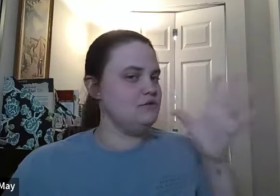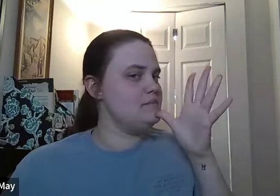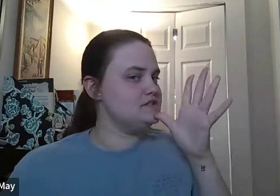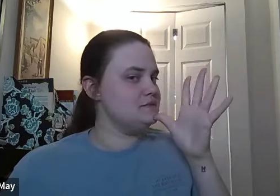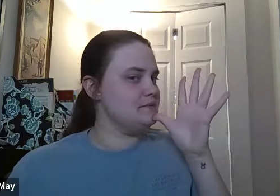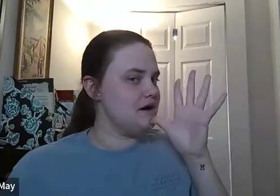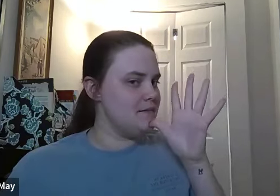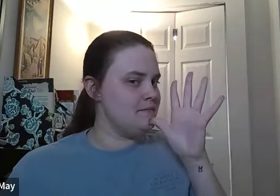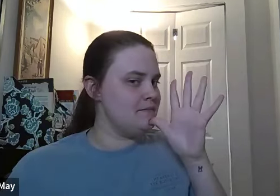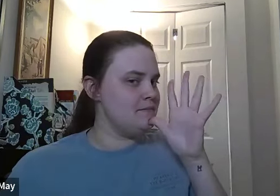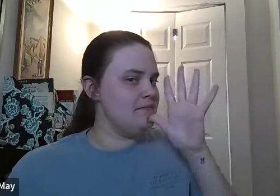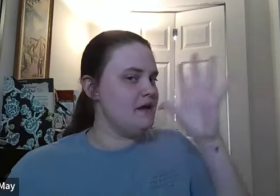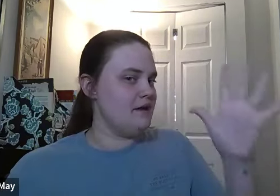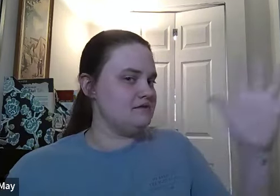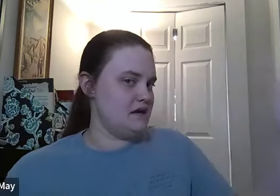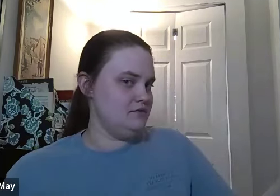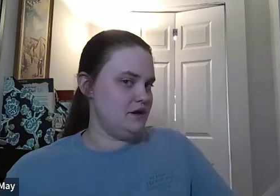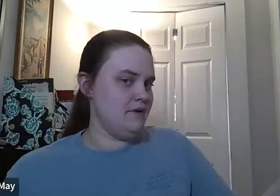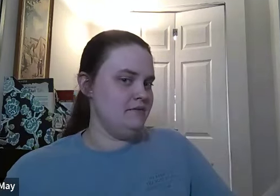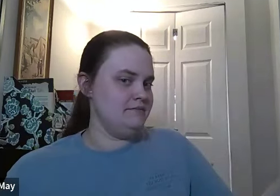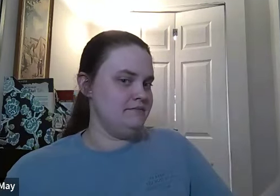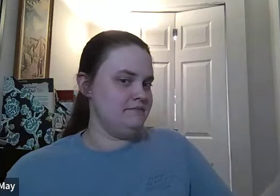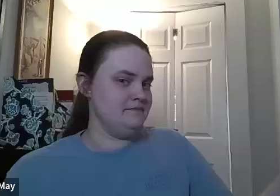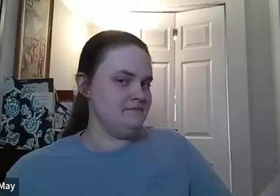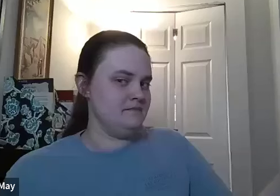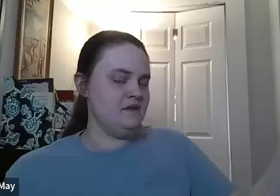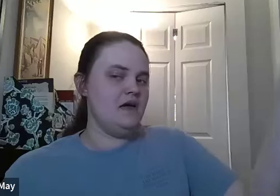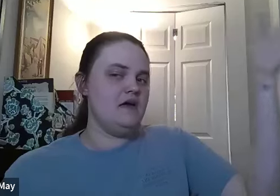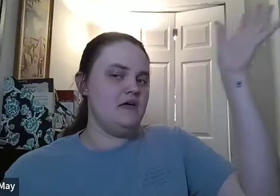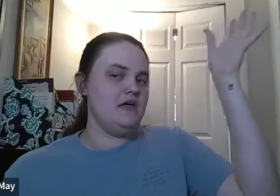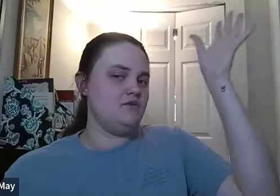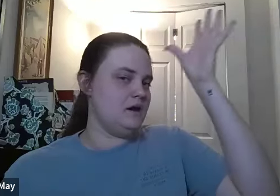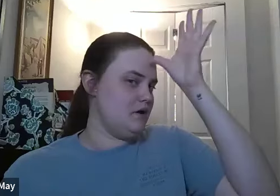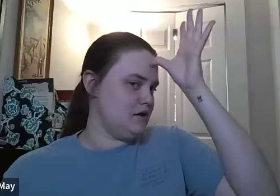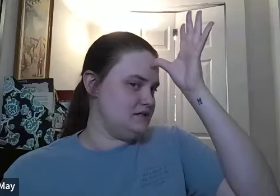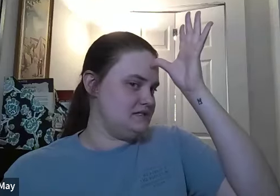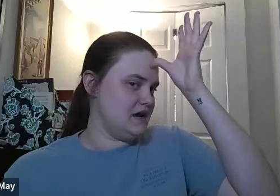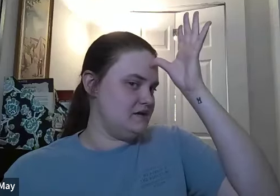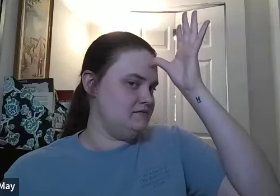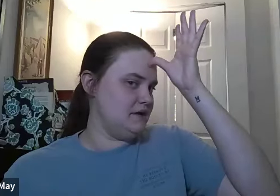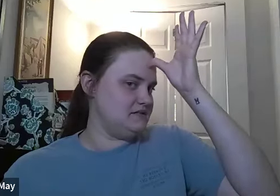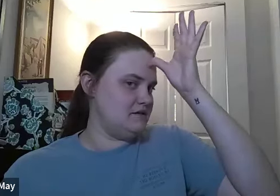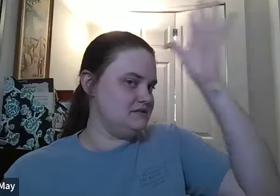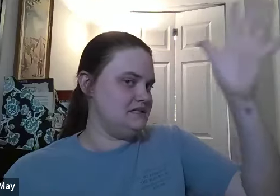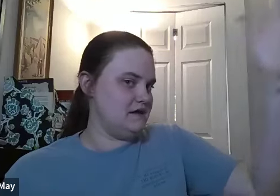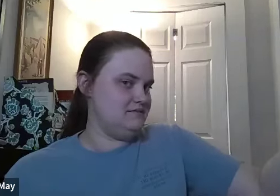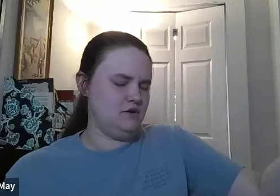grandma's going to be mom and bounce out, grandma. And then grandpa is dad, bounce out, dad,